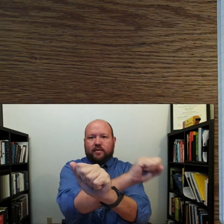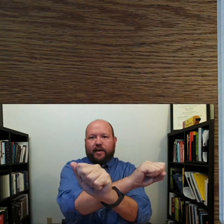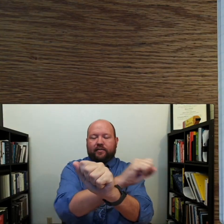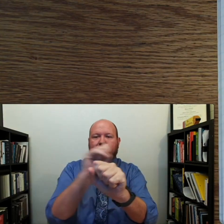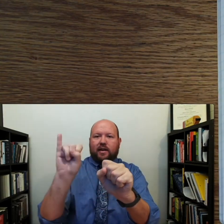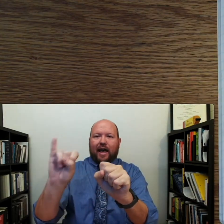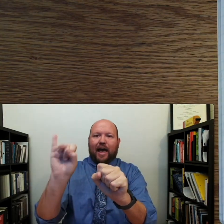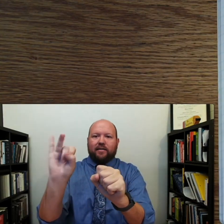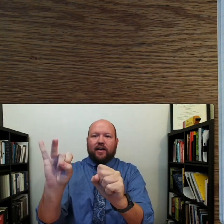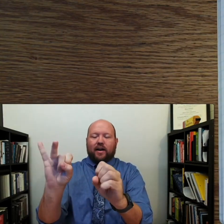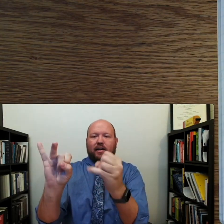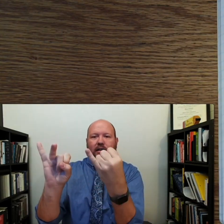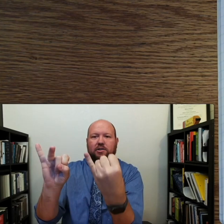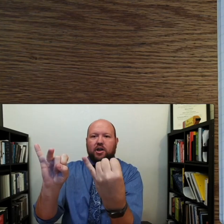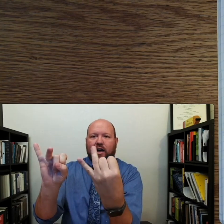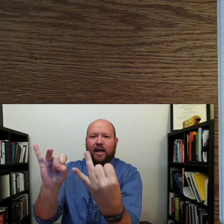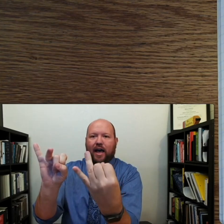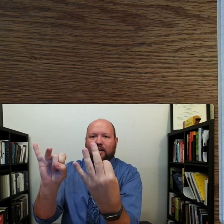Adjectives.